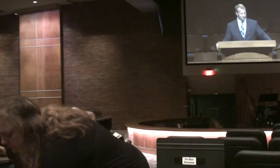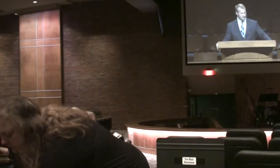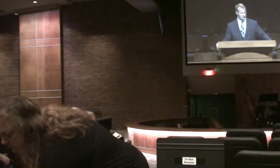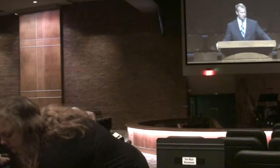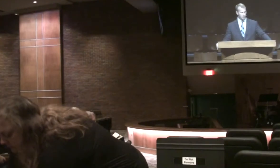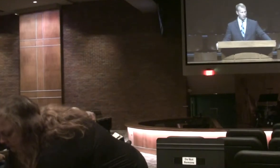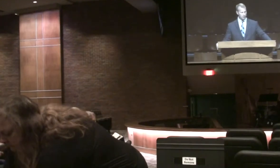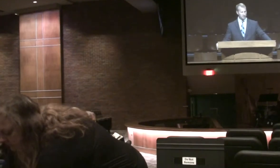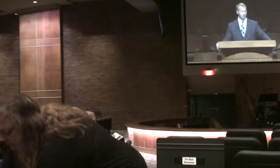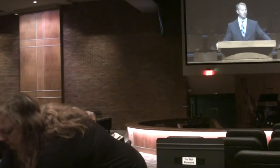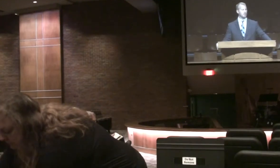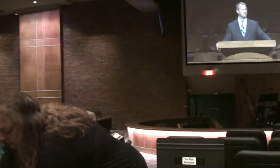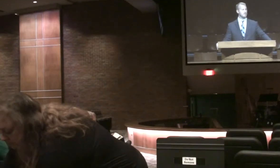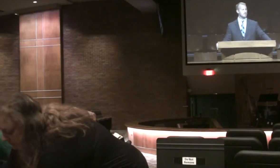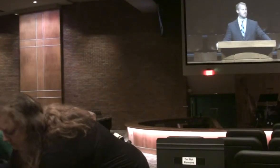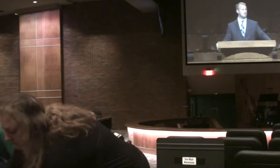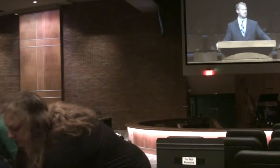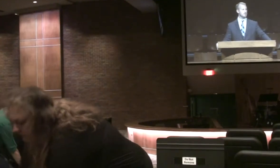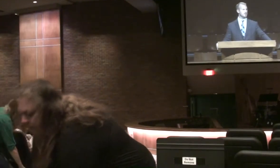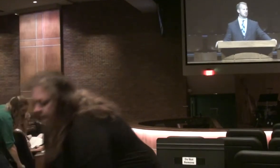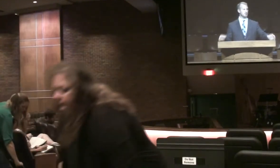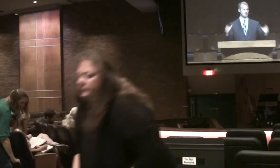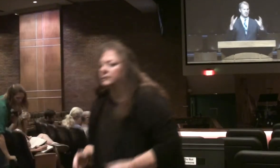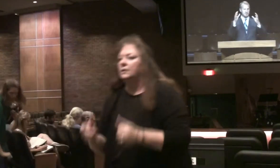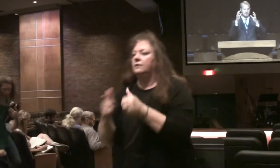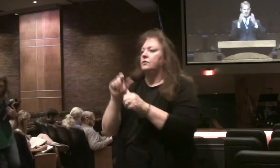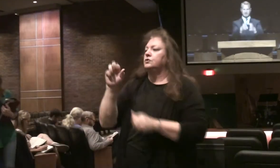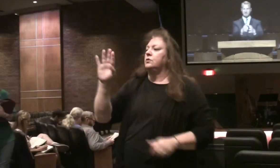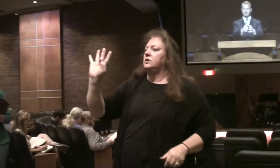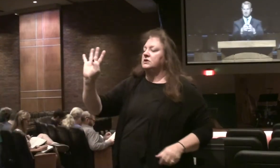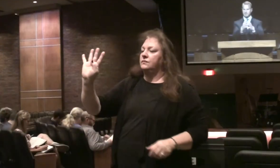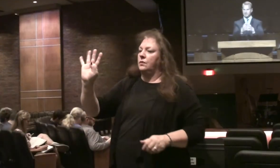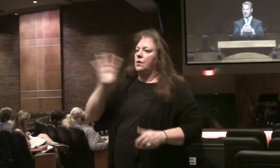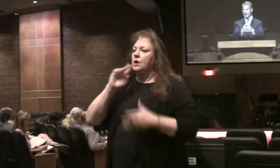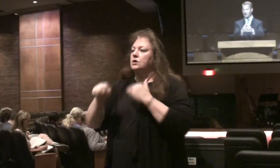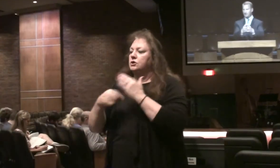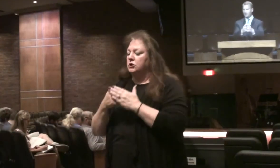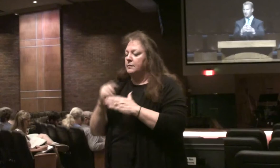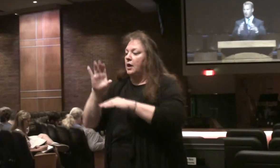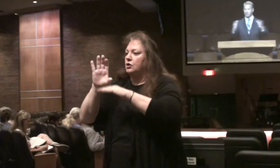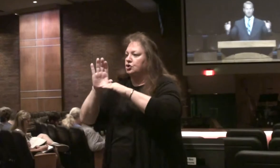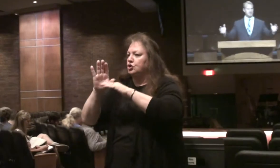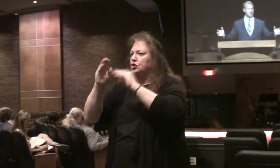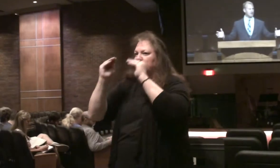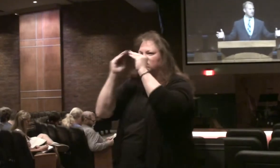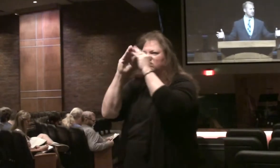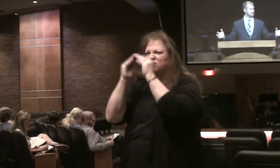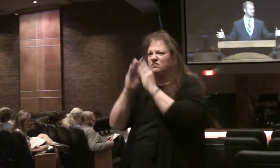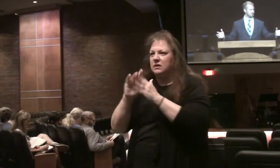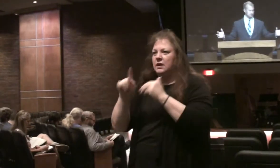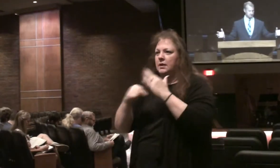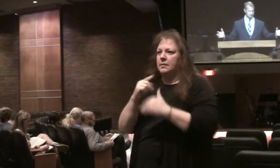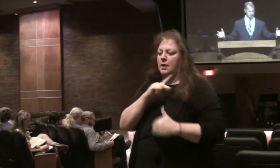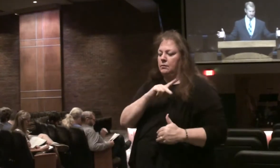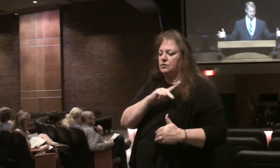Basically, all of chapter 1 through 4, he deals with the divisions the church had over